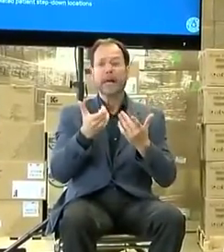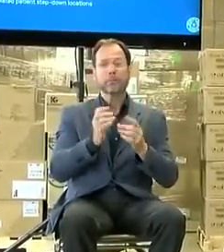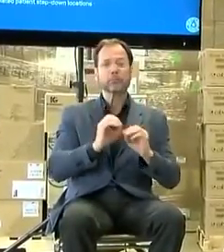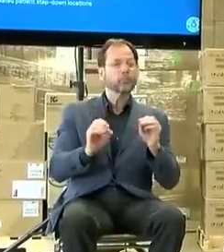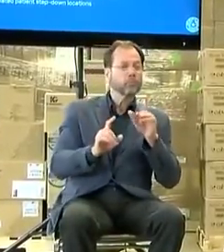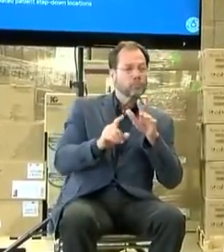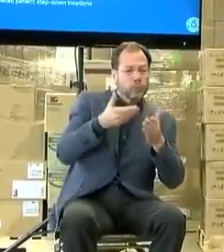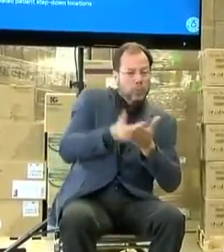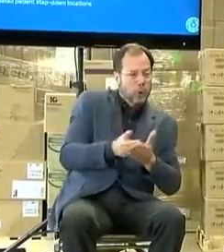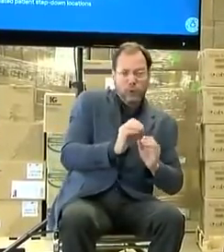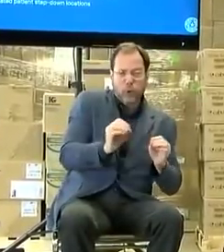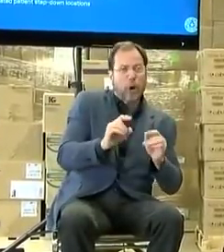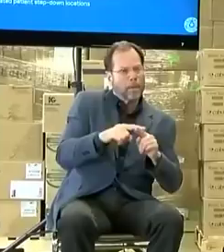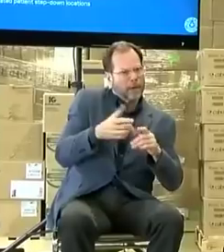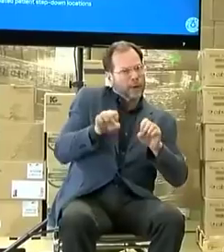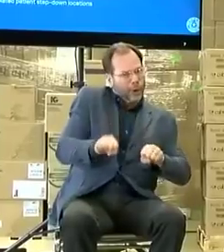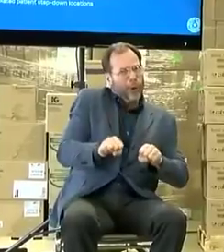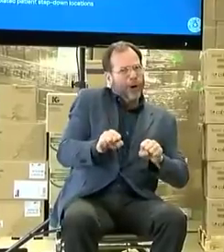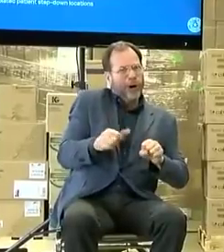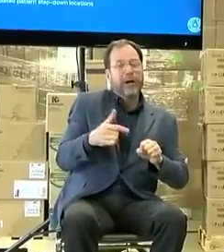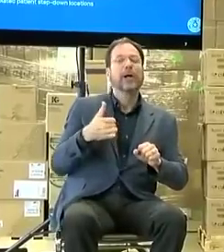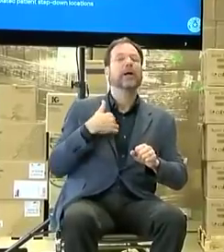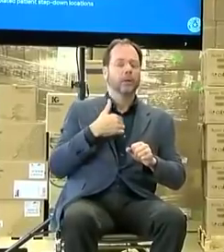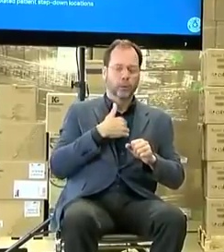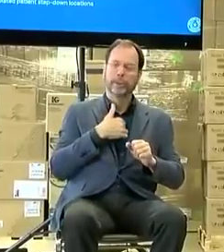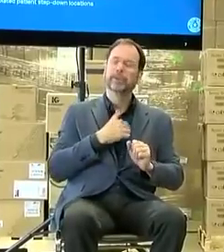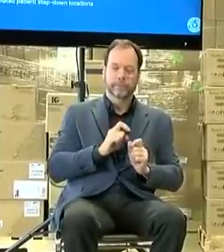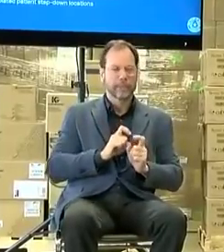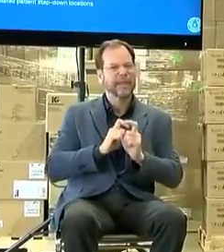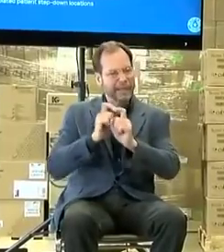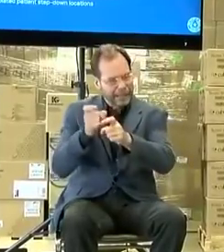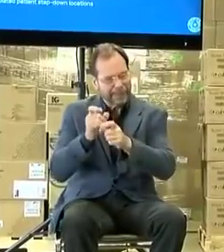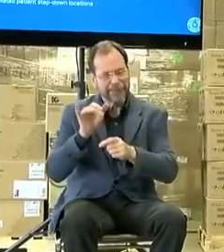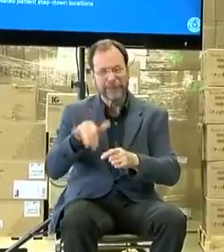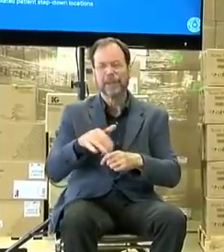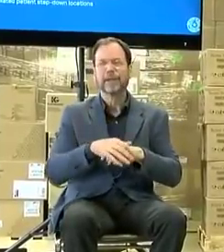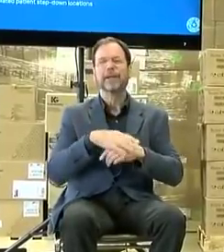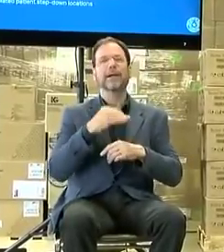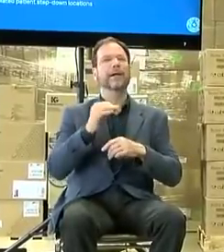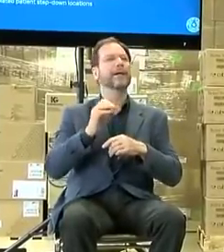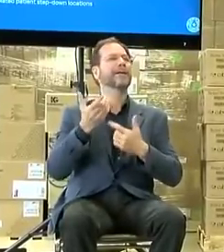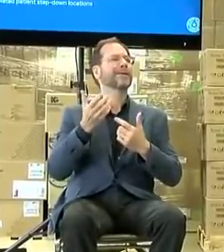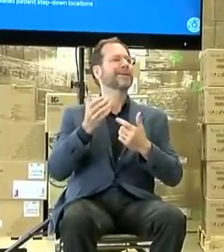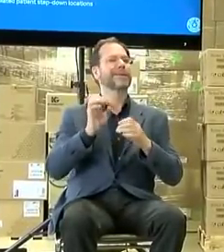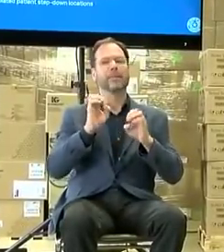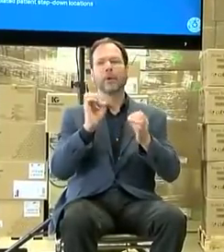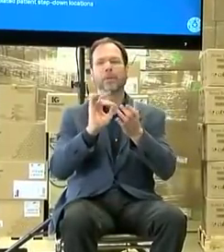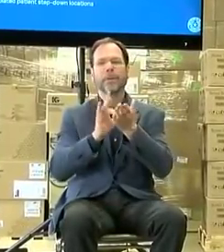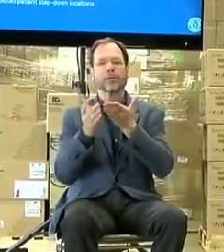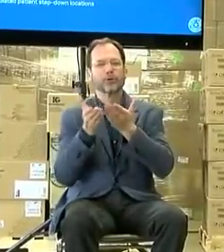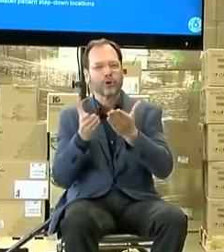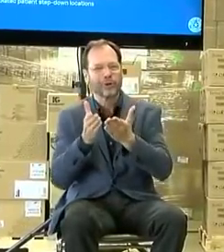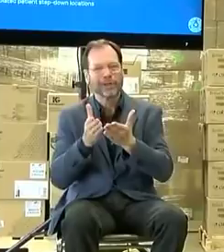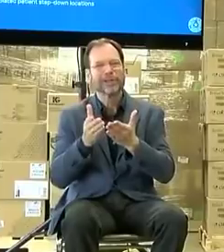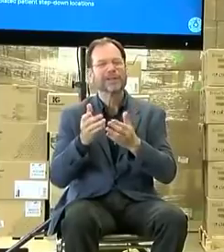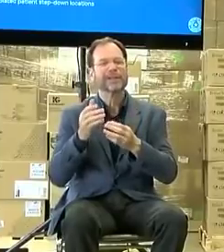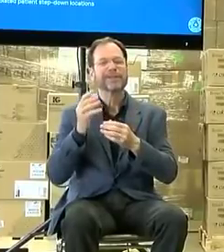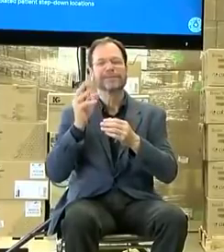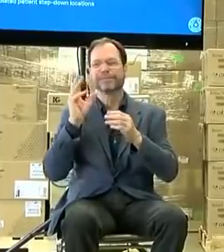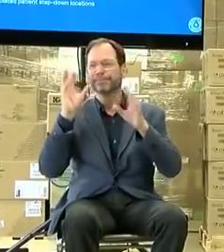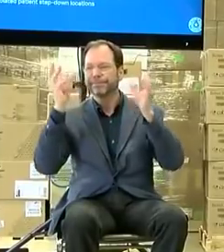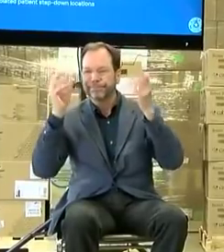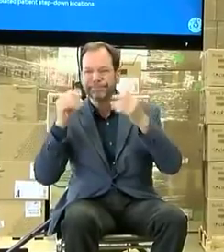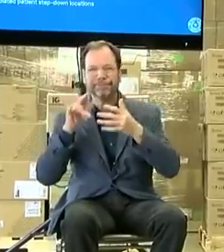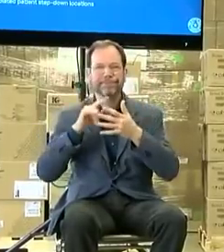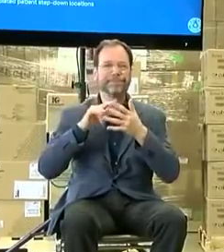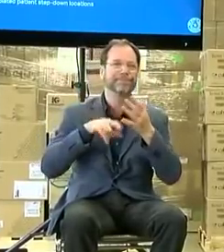case of COVID-19. We supplied some to our emergency medical services personnel based